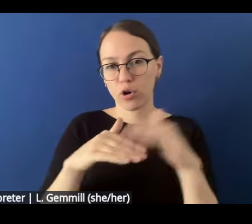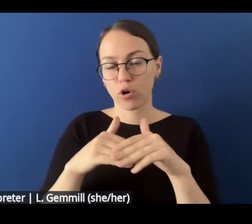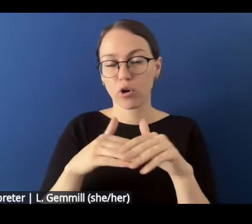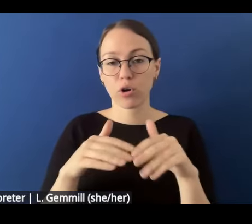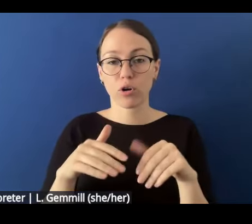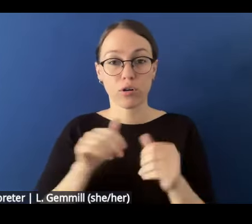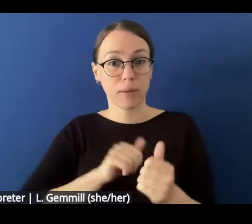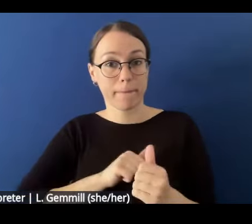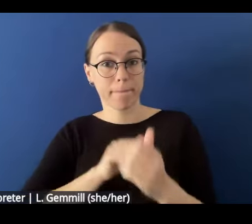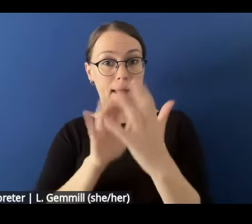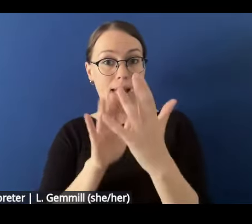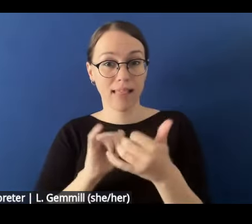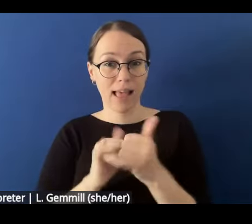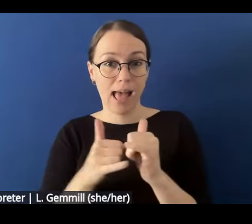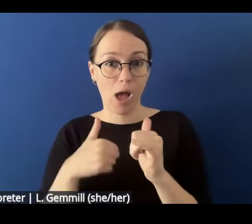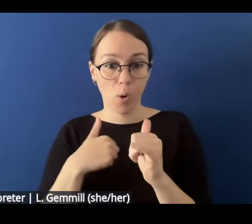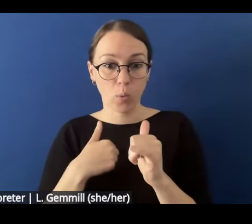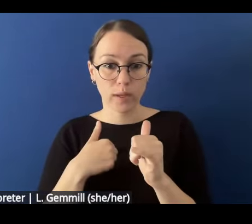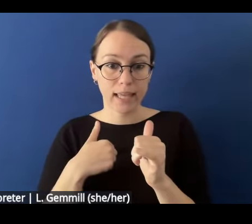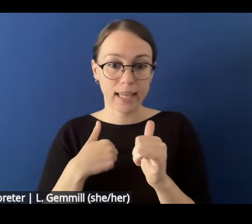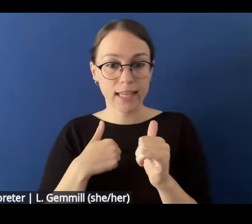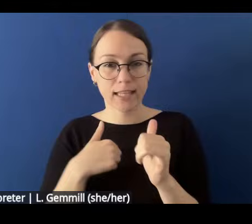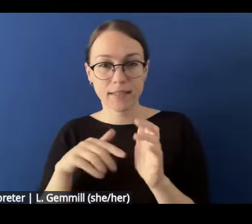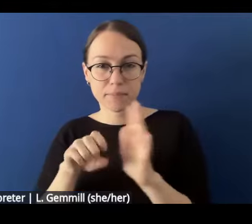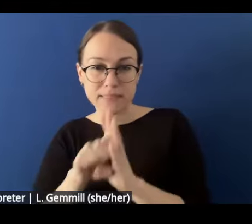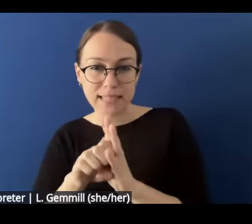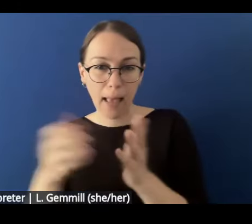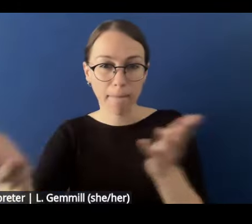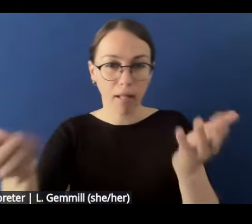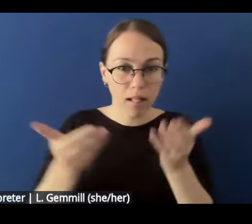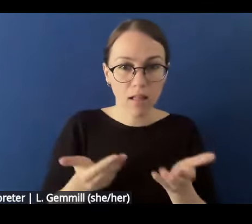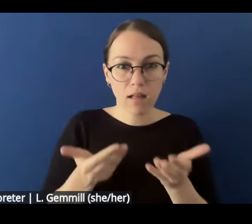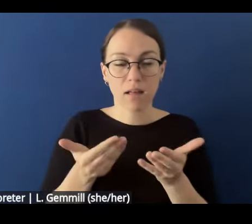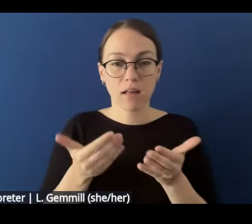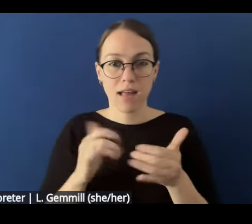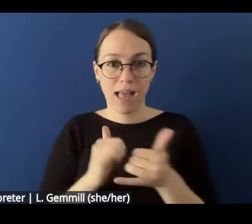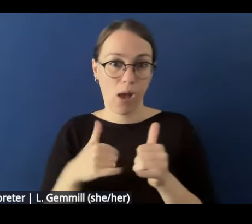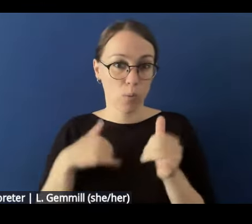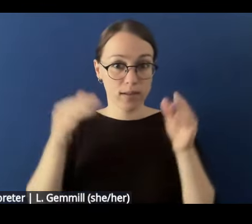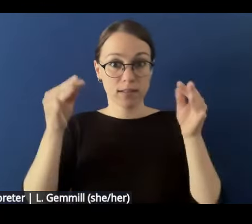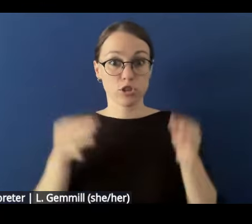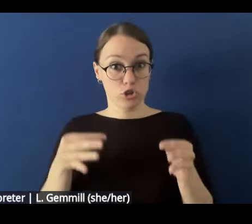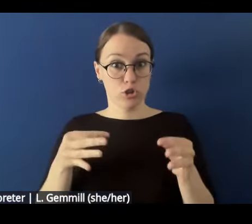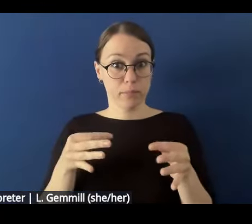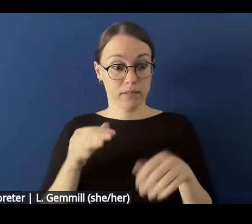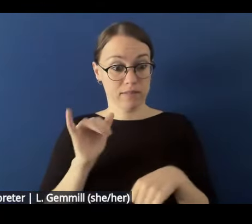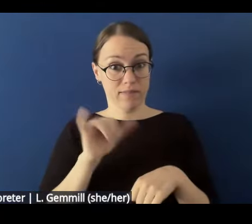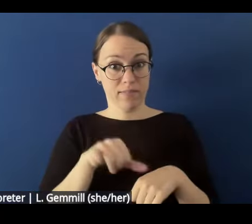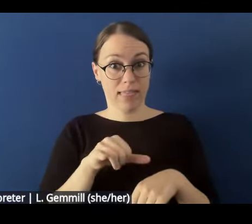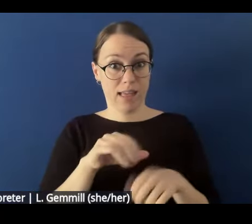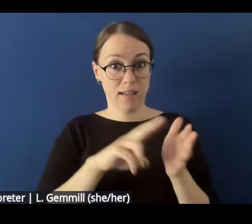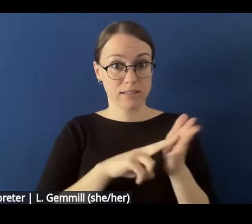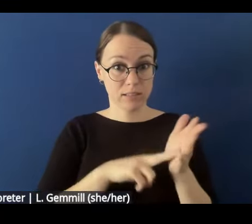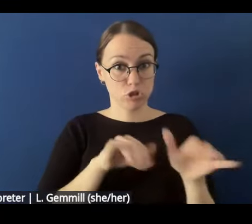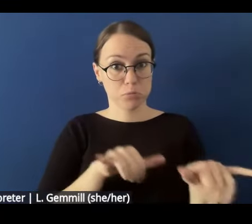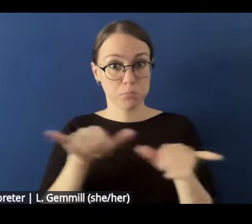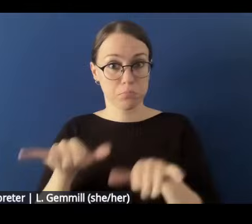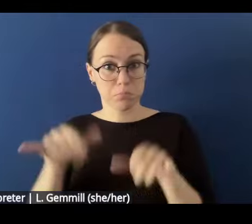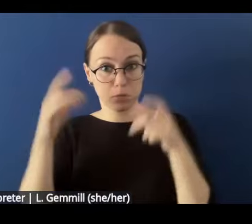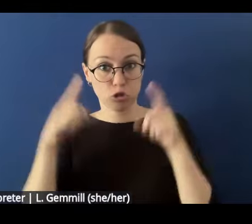sample, the methodology on how we determine whether a signature sufficiently agrees, that applies to